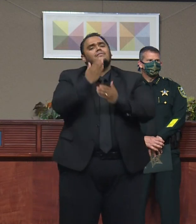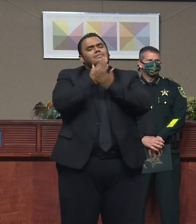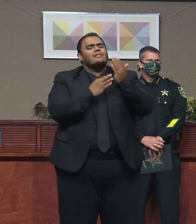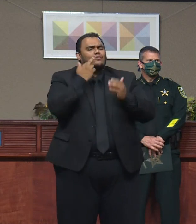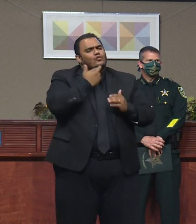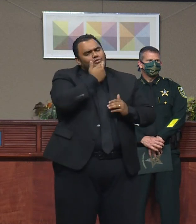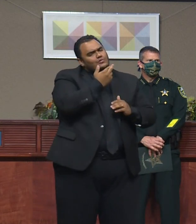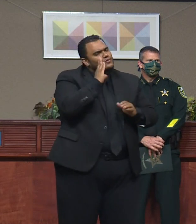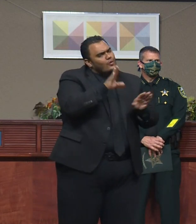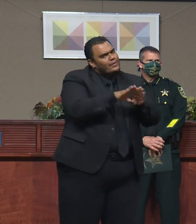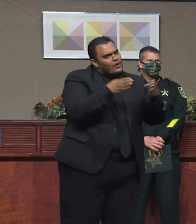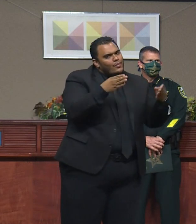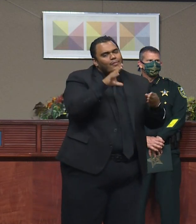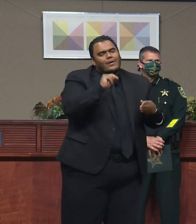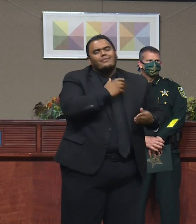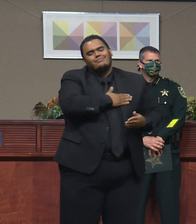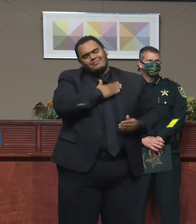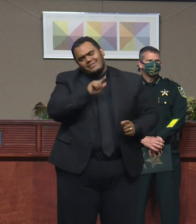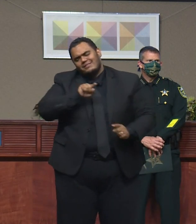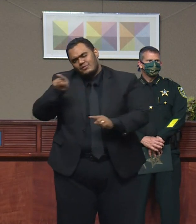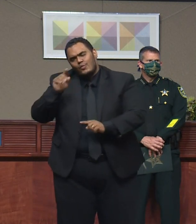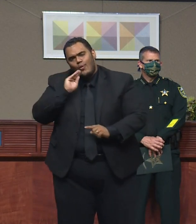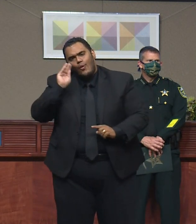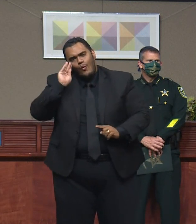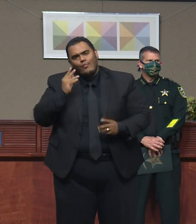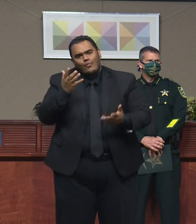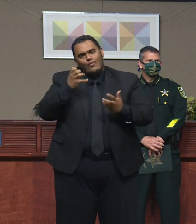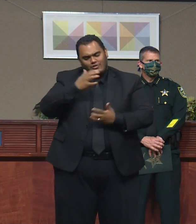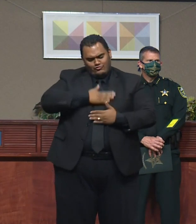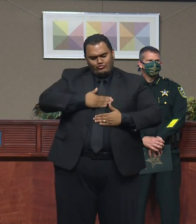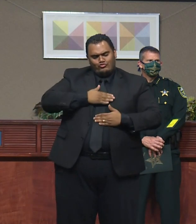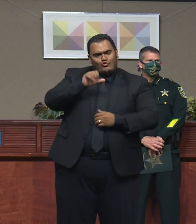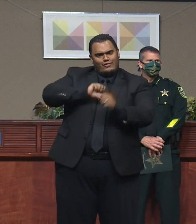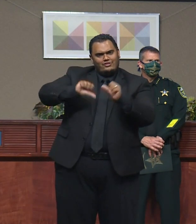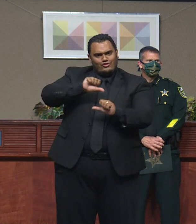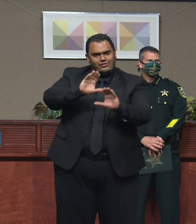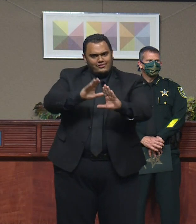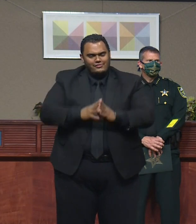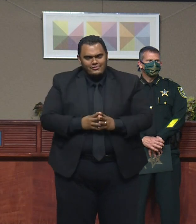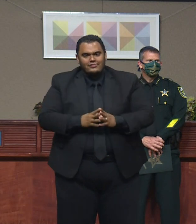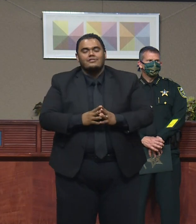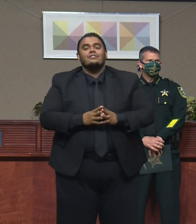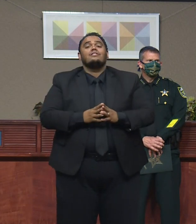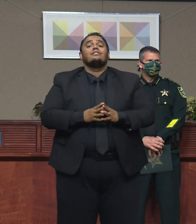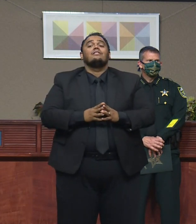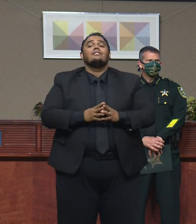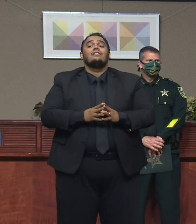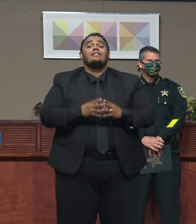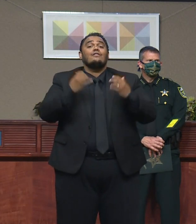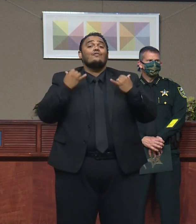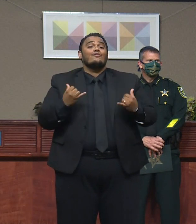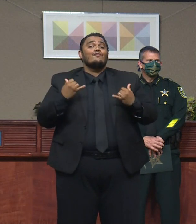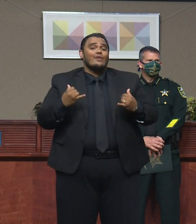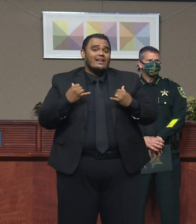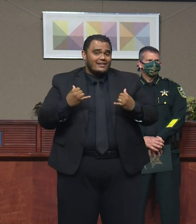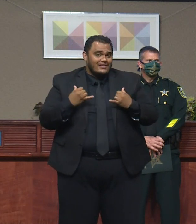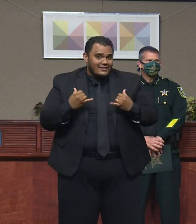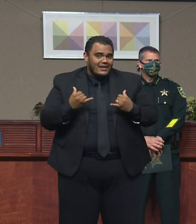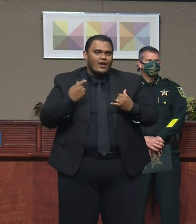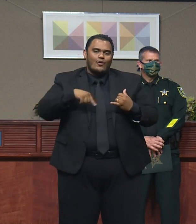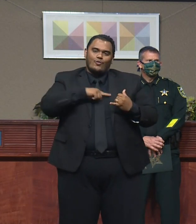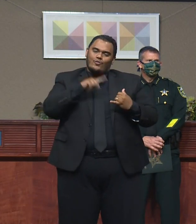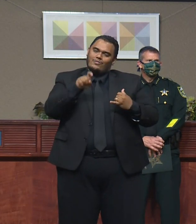your significant other. And during this time, it is important that we take a moment just